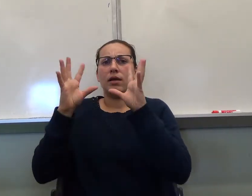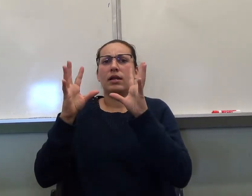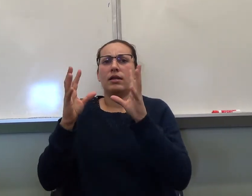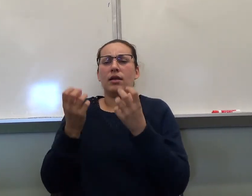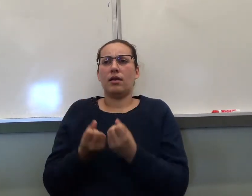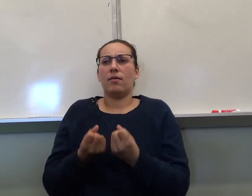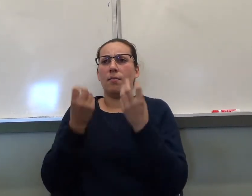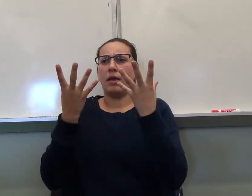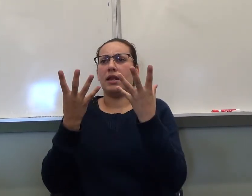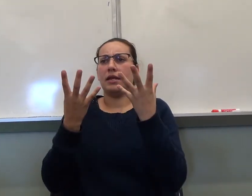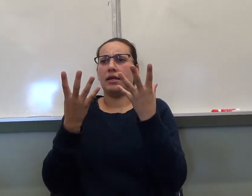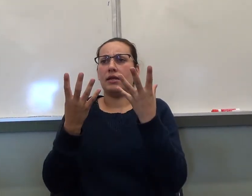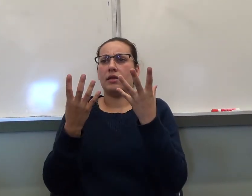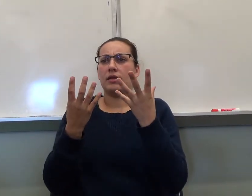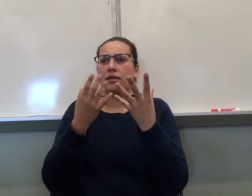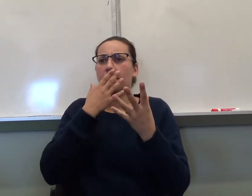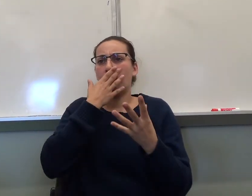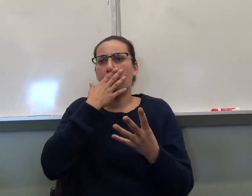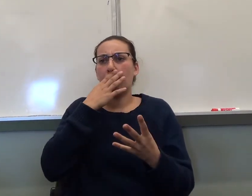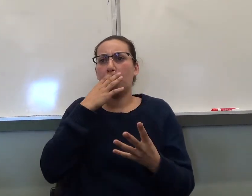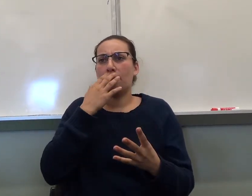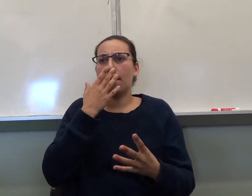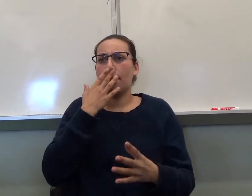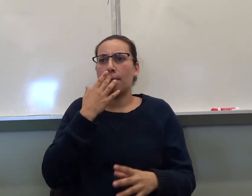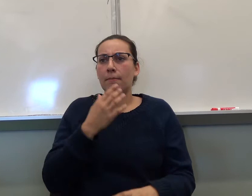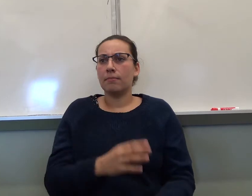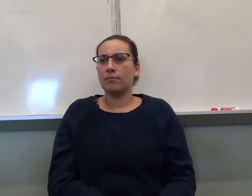8,850 meters is how many kilometers?